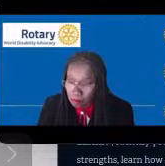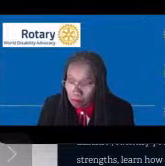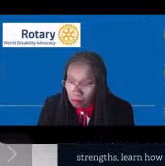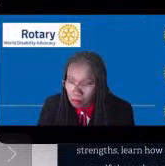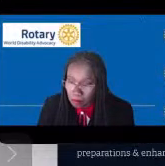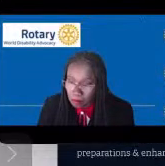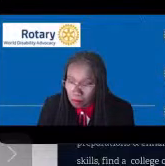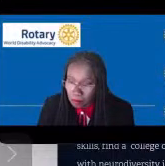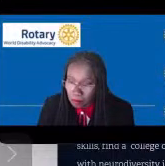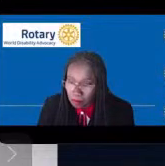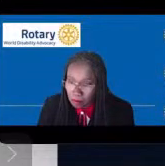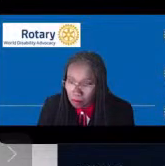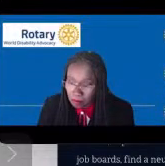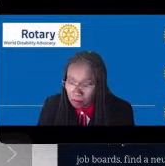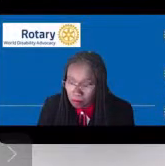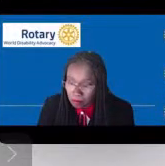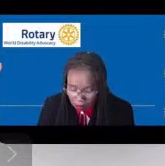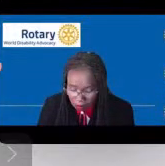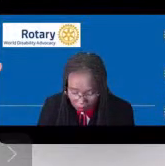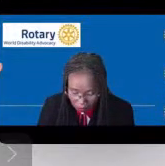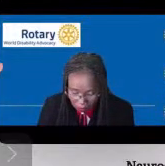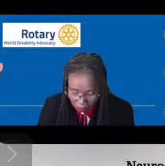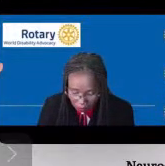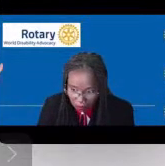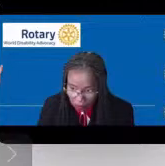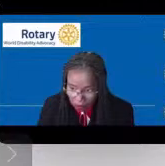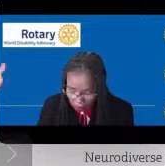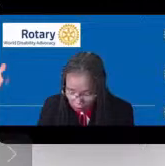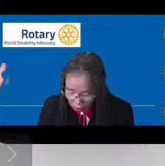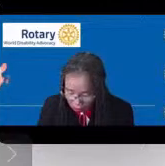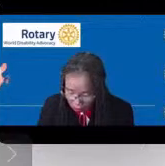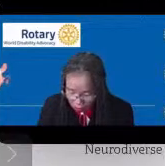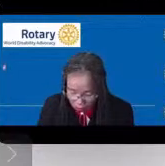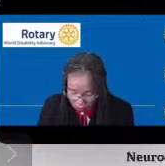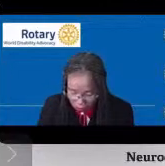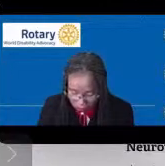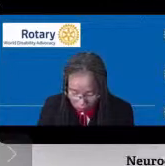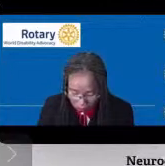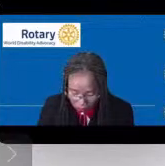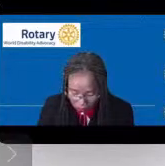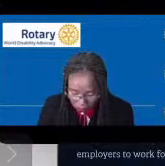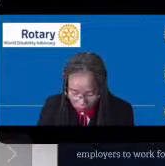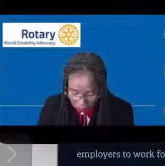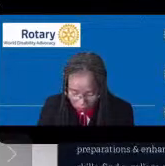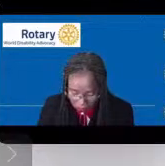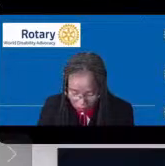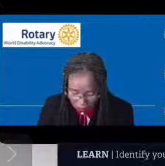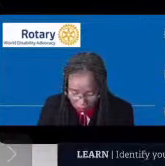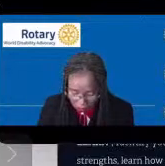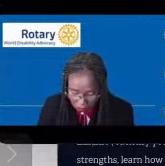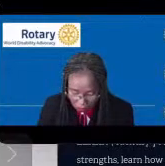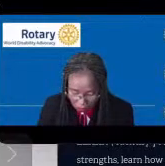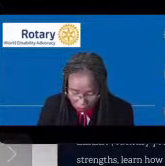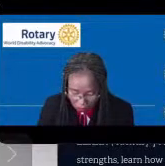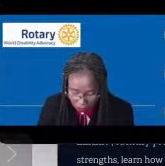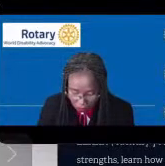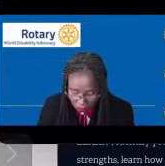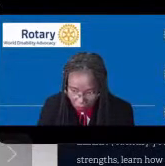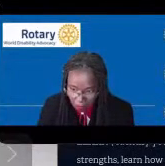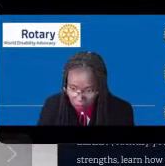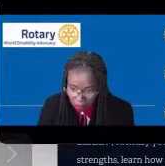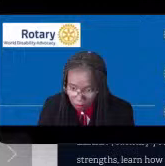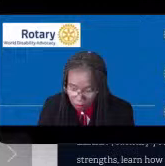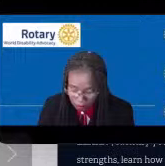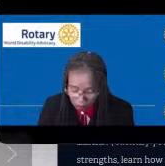was developed there. And it's just an incredible host of resources that is aimed at